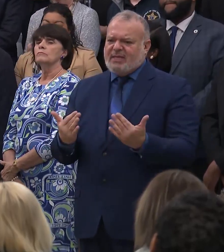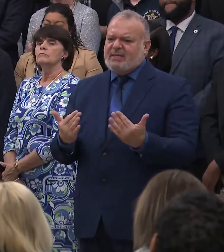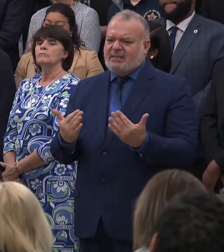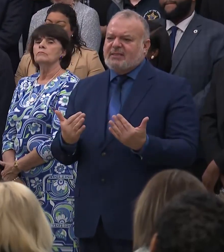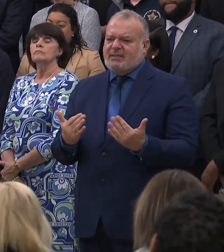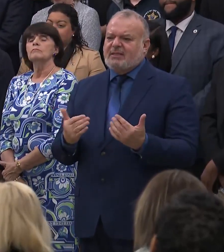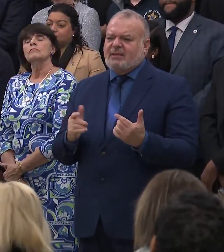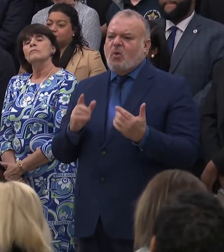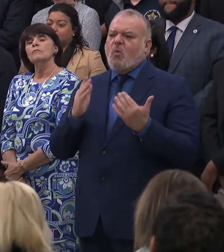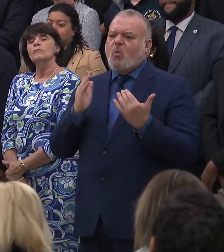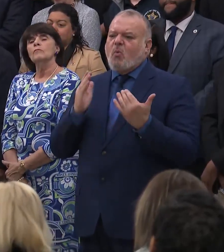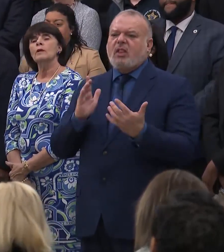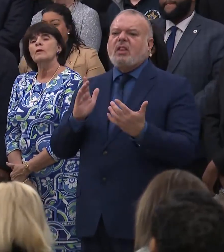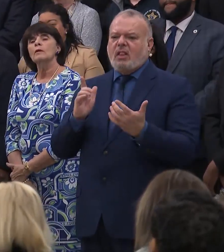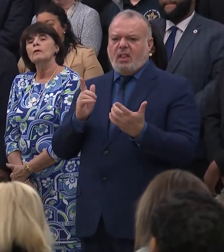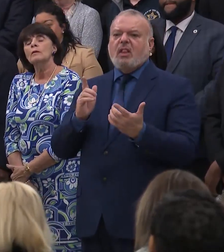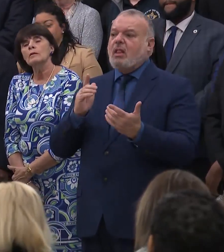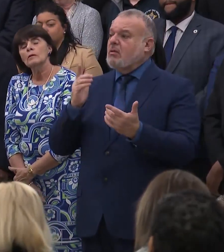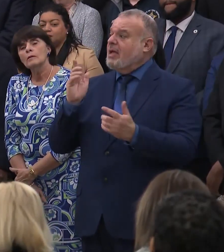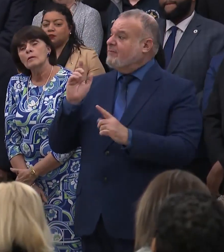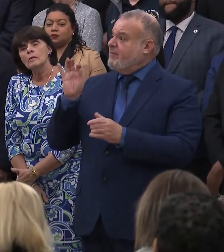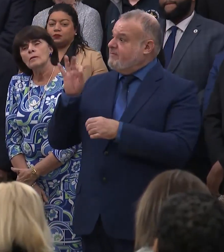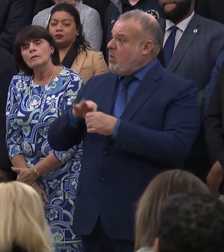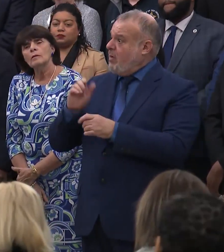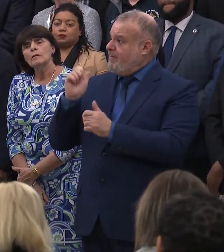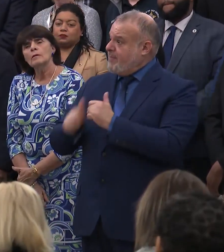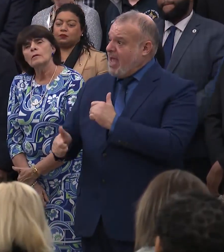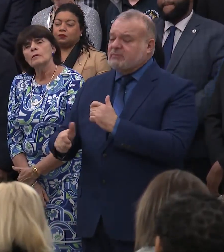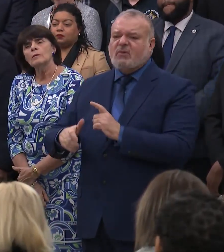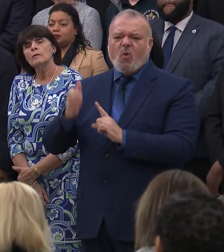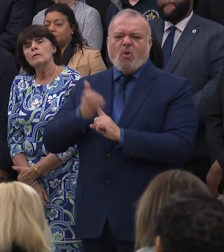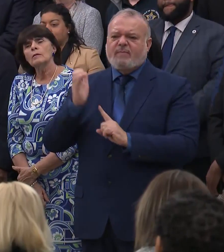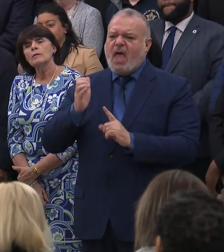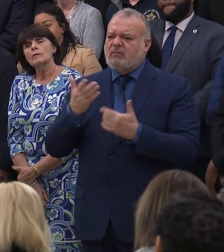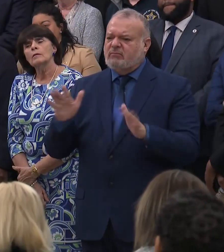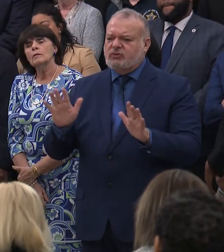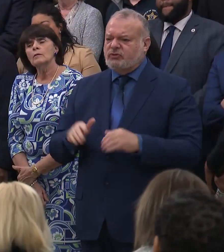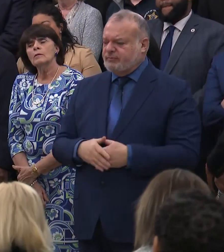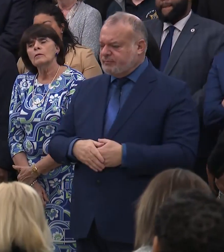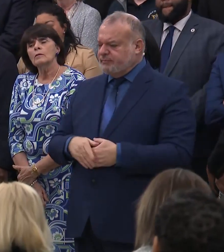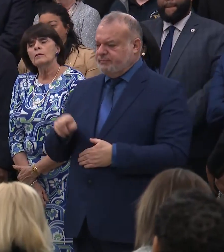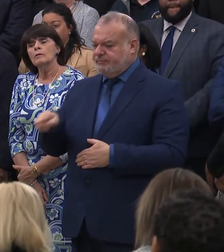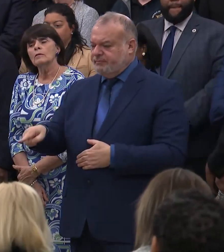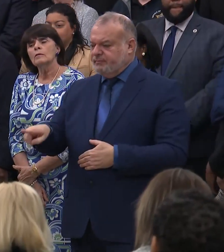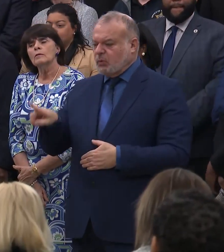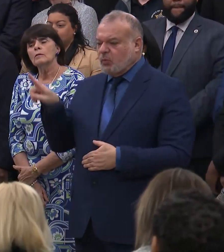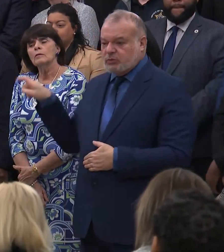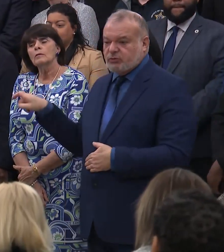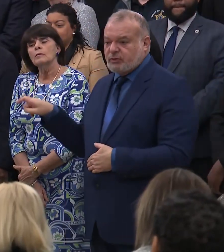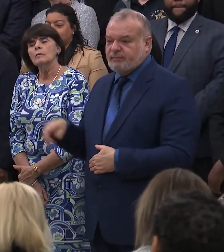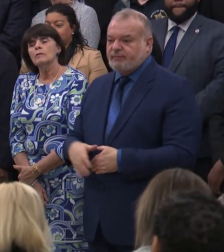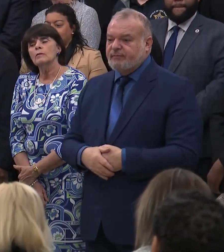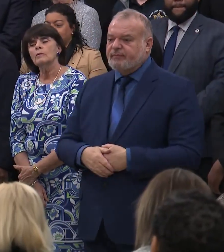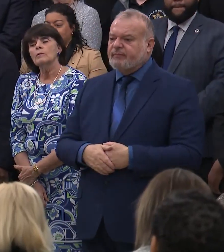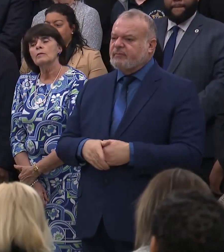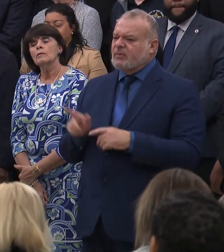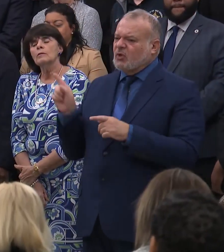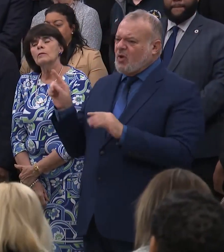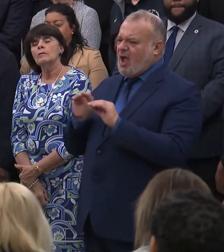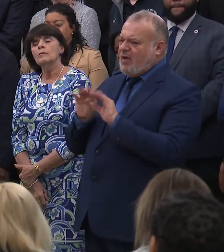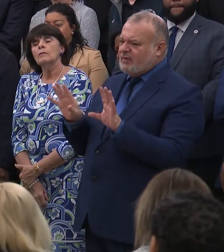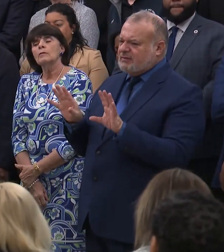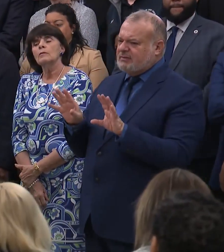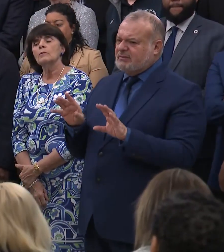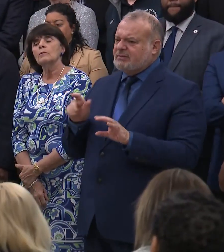record. Governor, Yeah. Yeah. From what you're saying to the Governor's Council, obviously you're not sending the tens of thousands of names, but what are you